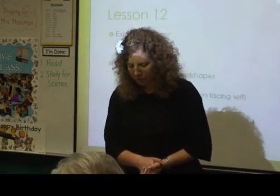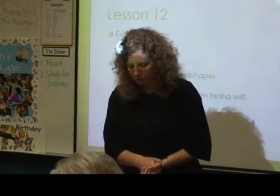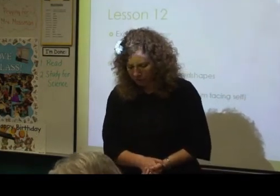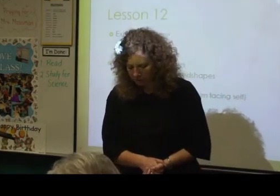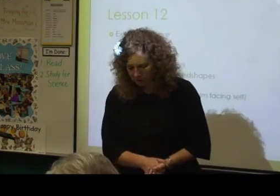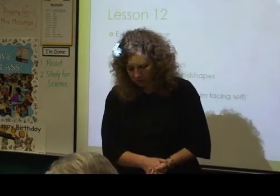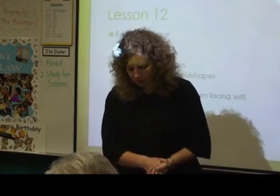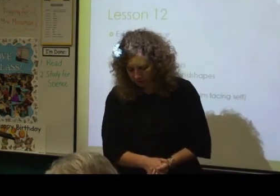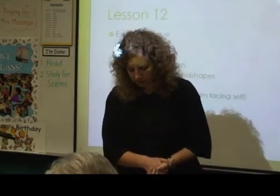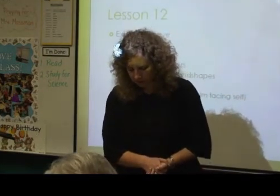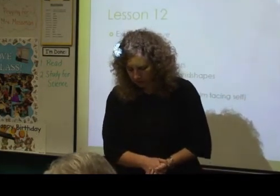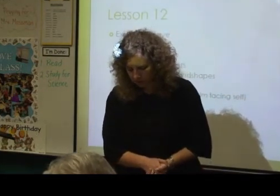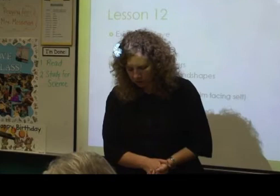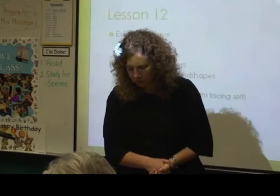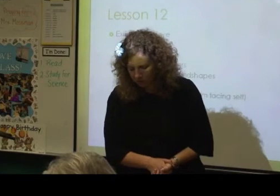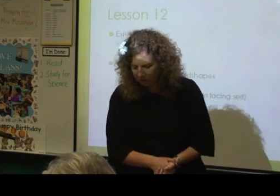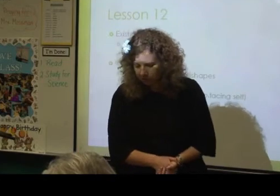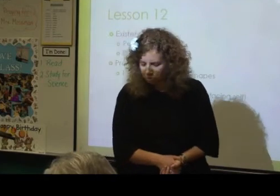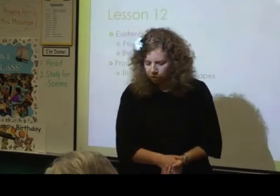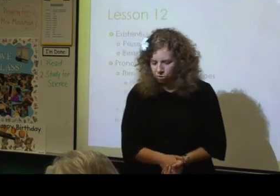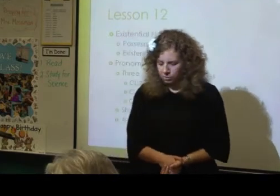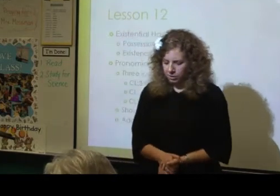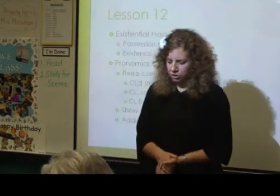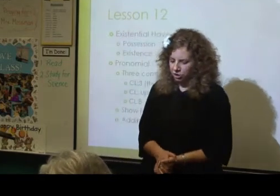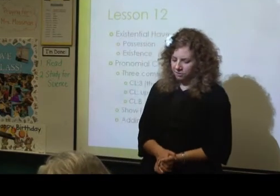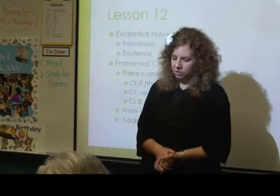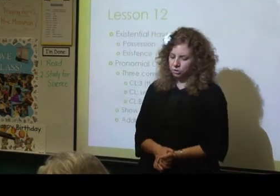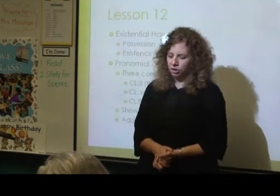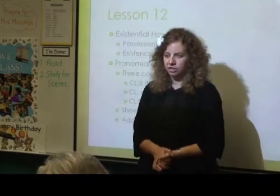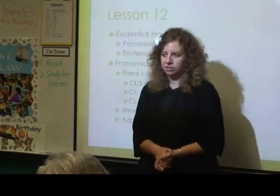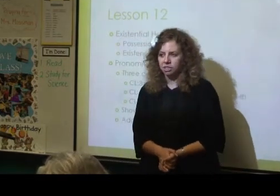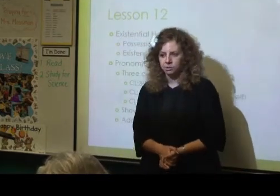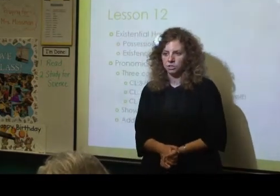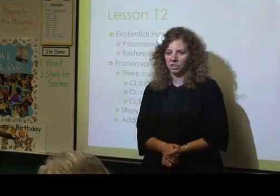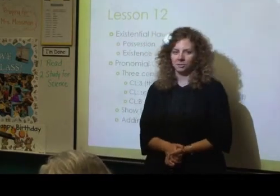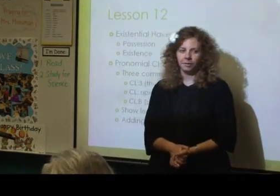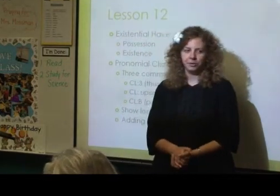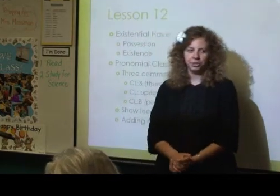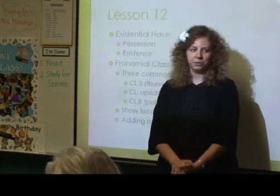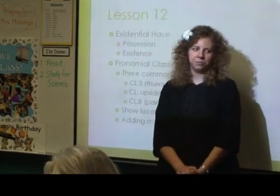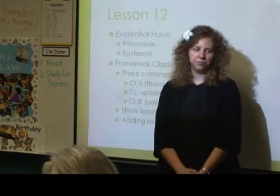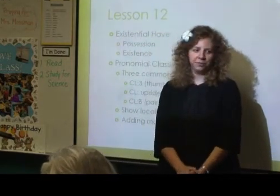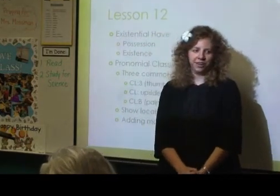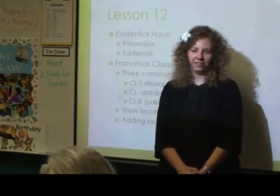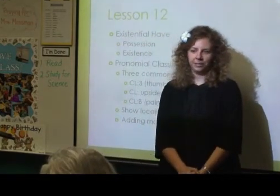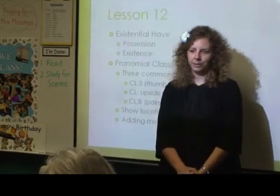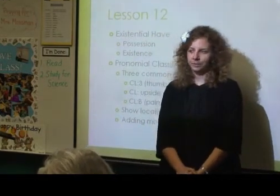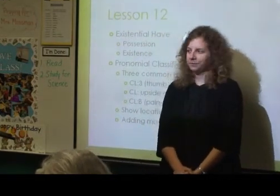model sentences given. So this one shows a picture of two cars next to each other. What would you do if you had this one?